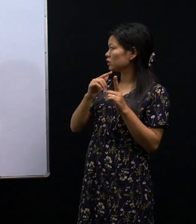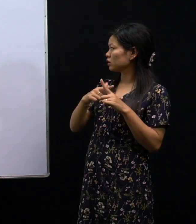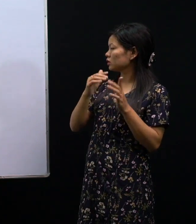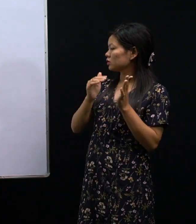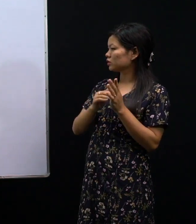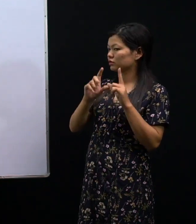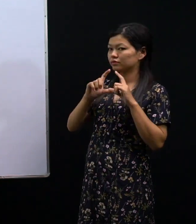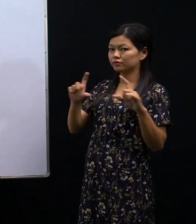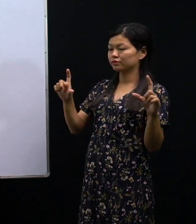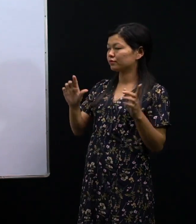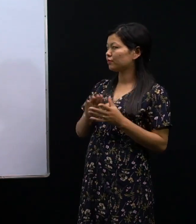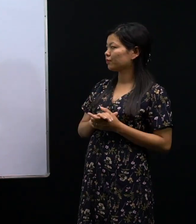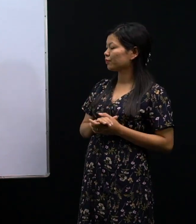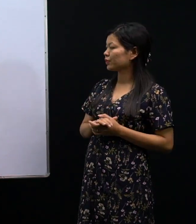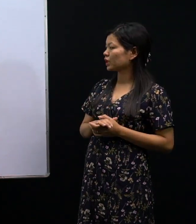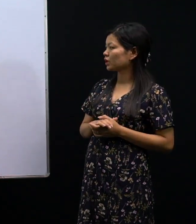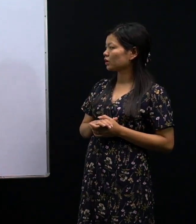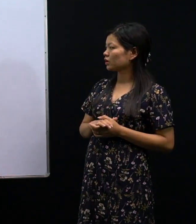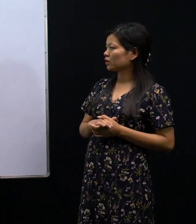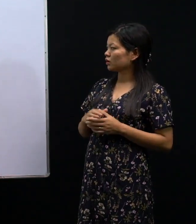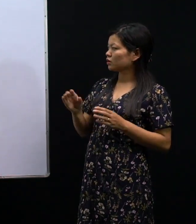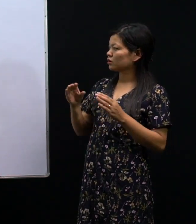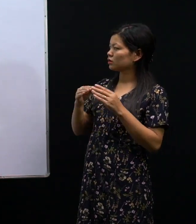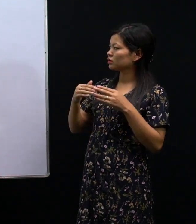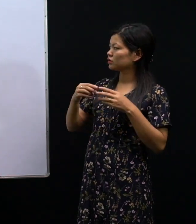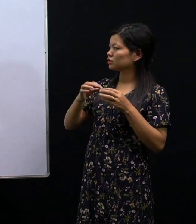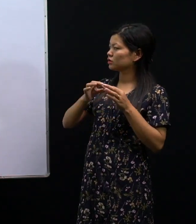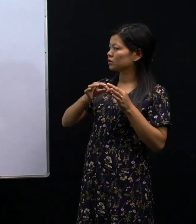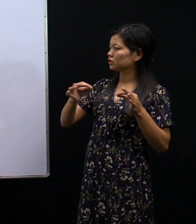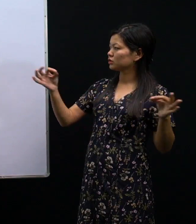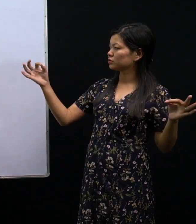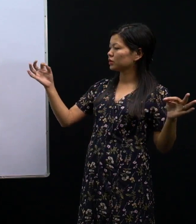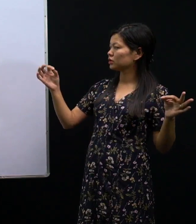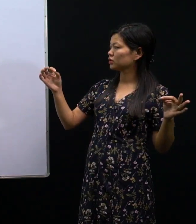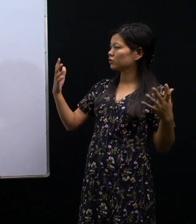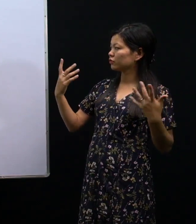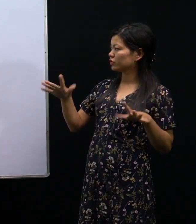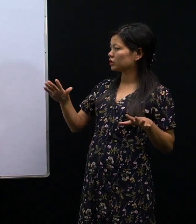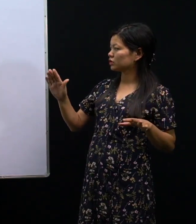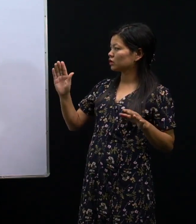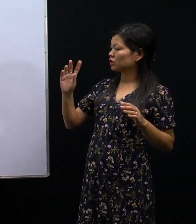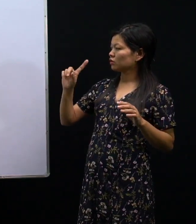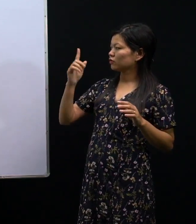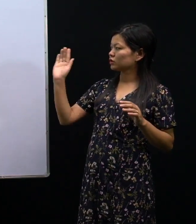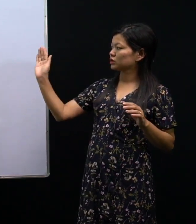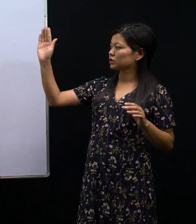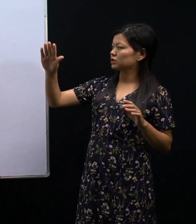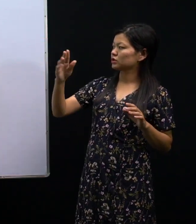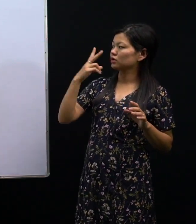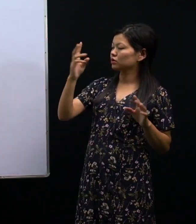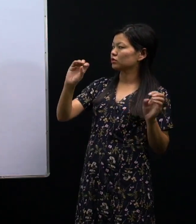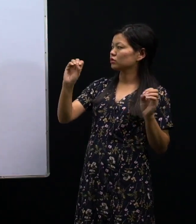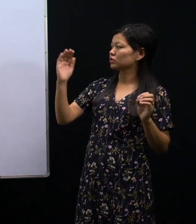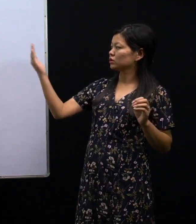Clear? Now after making this, what I told you, don't look at here. Look at the product terms. Among the